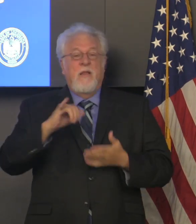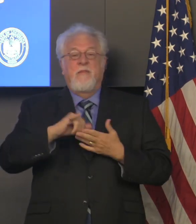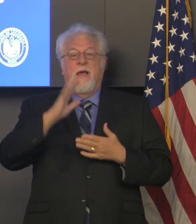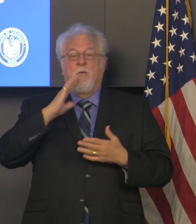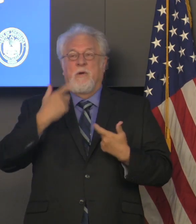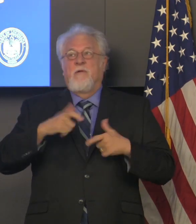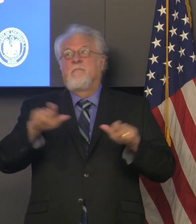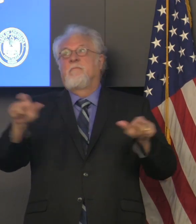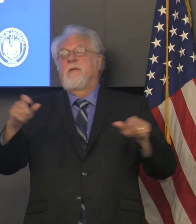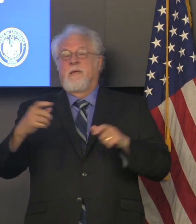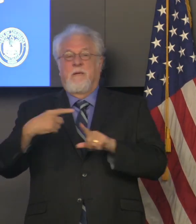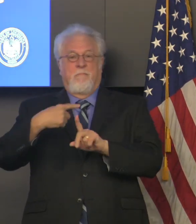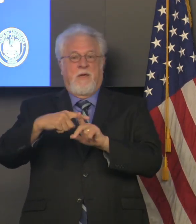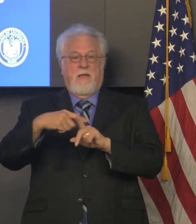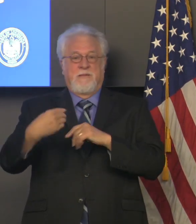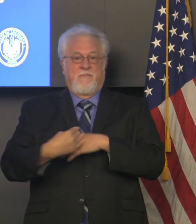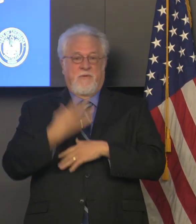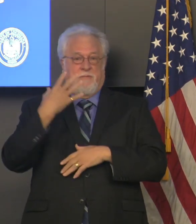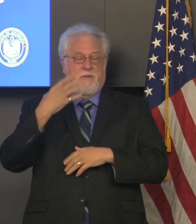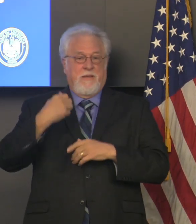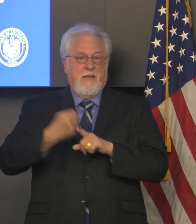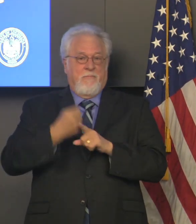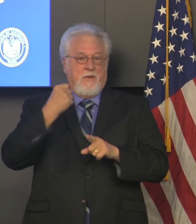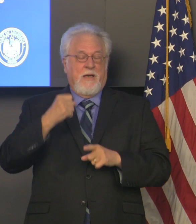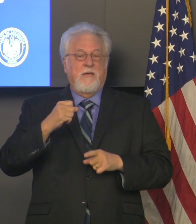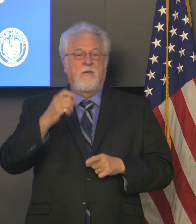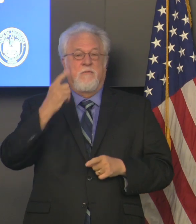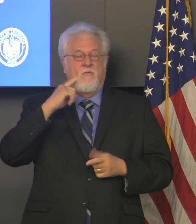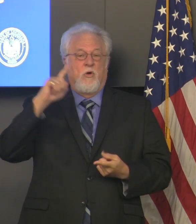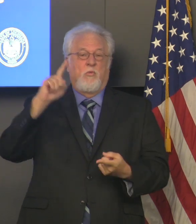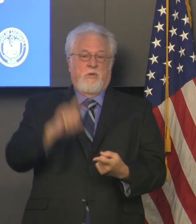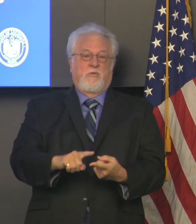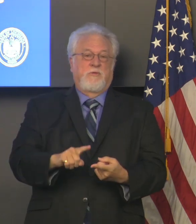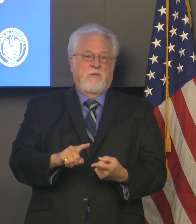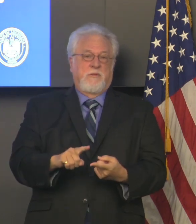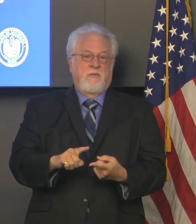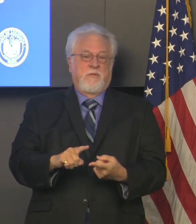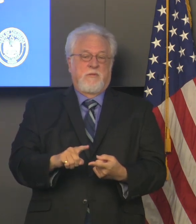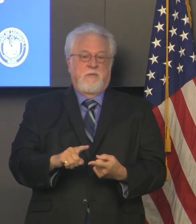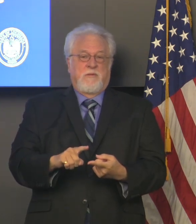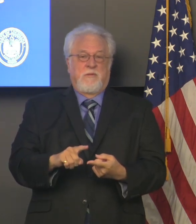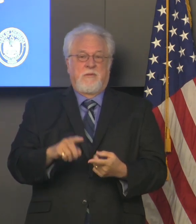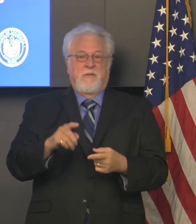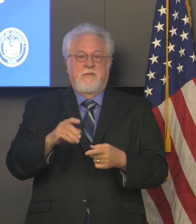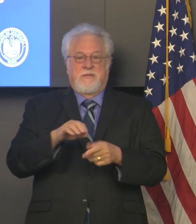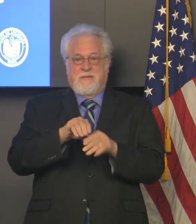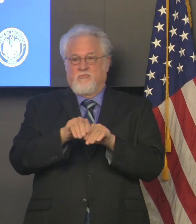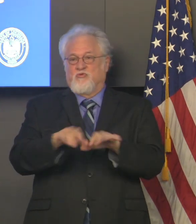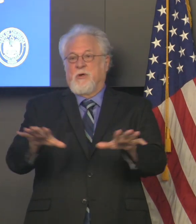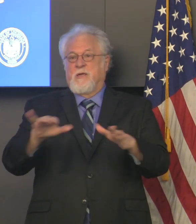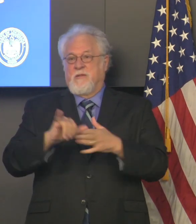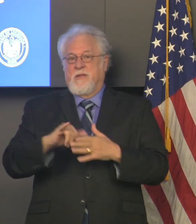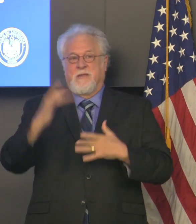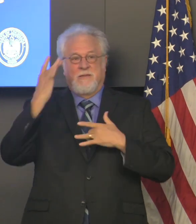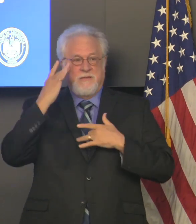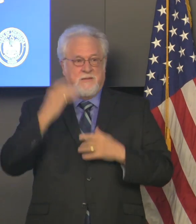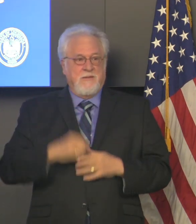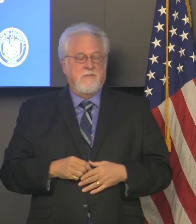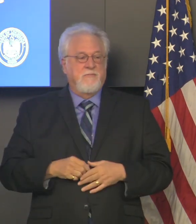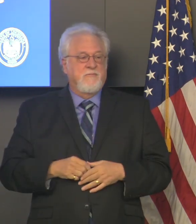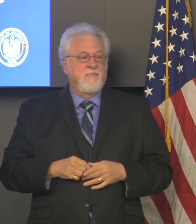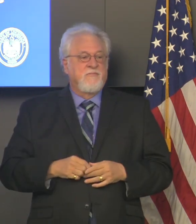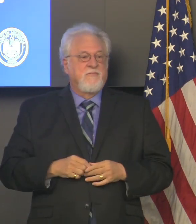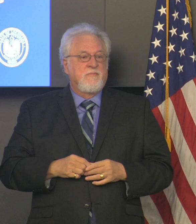have a tremendously positive impact on reducing the transmission of this disease.